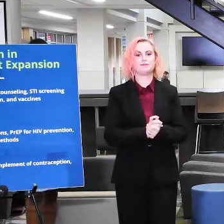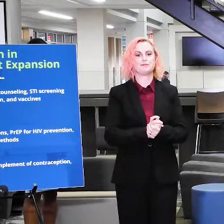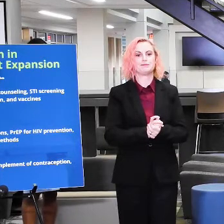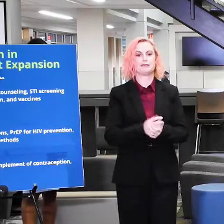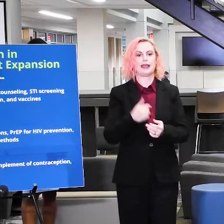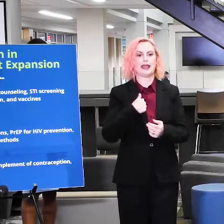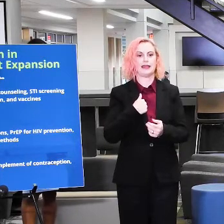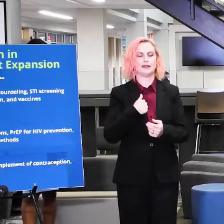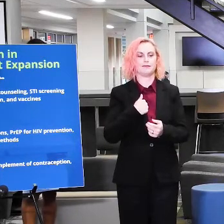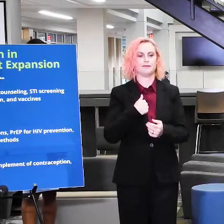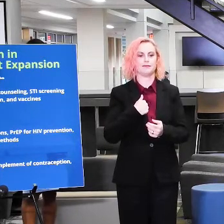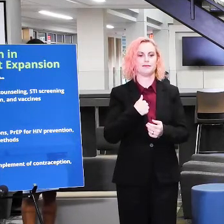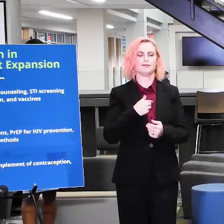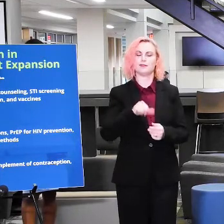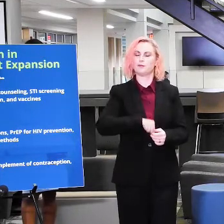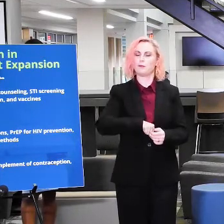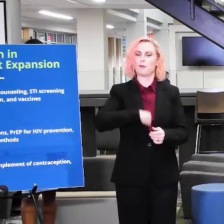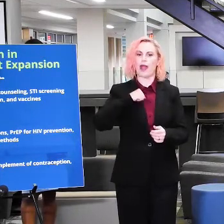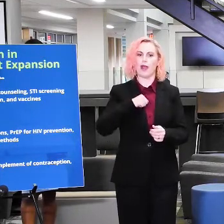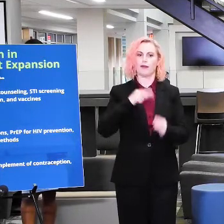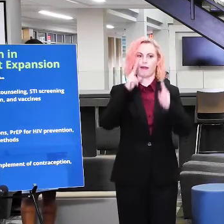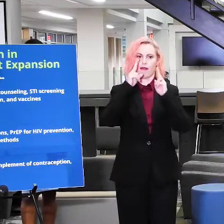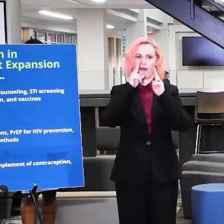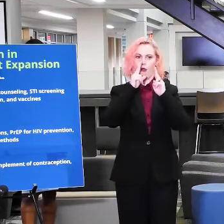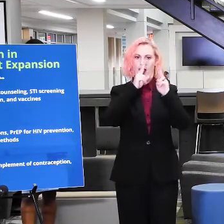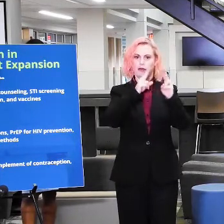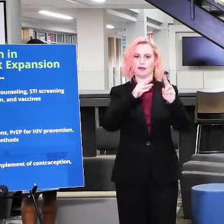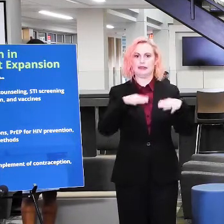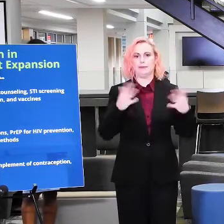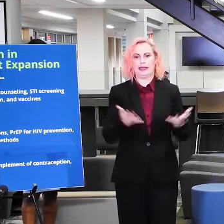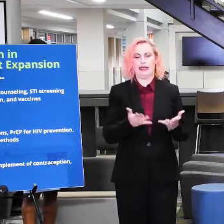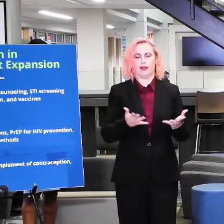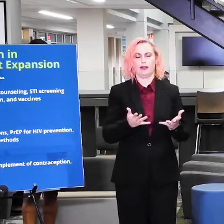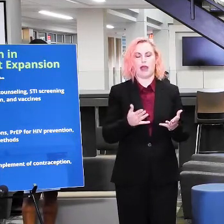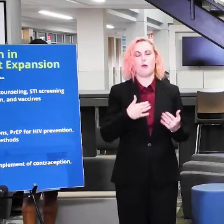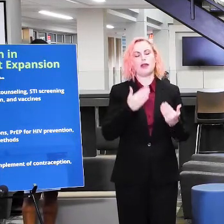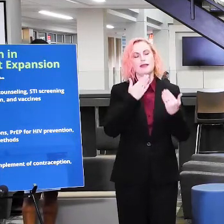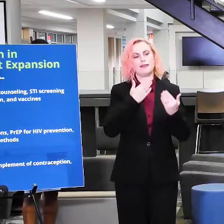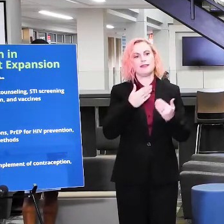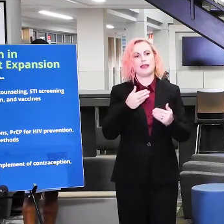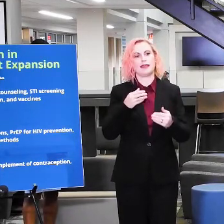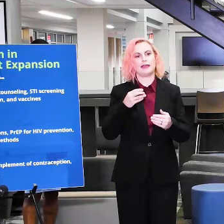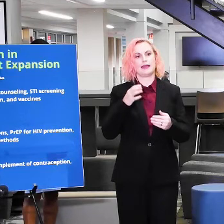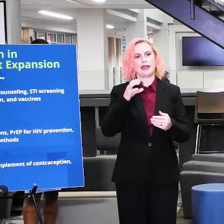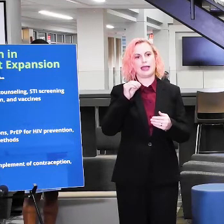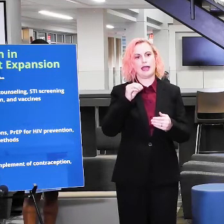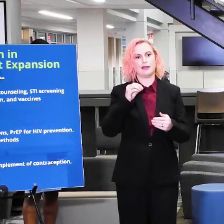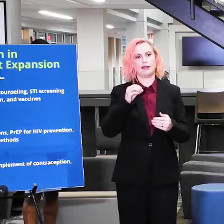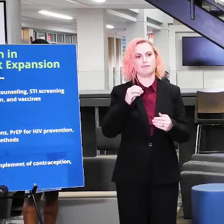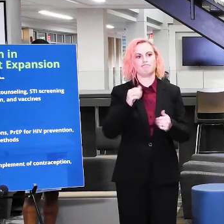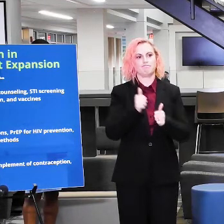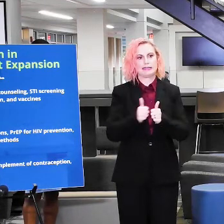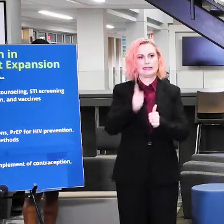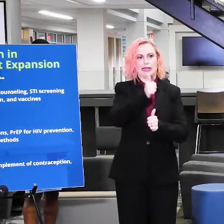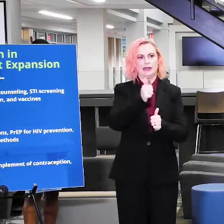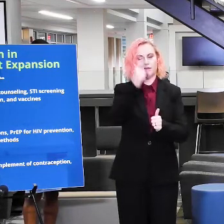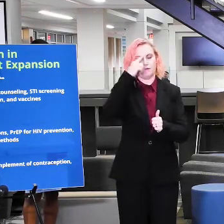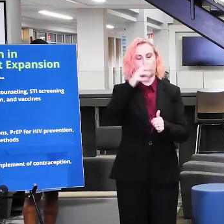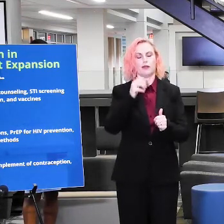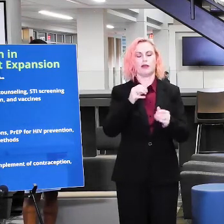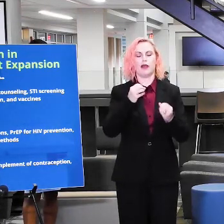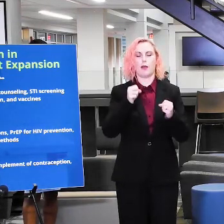I am so proud and honored to be here. I want to thank the county executive for this opportunity